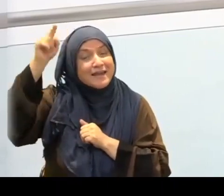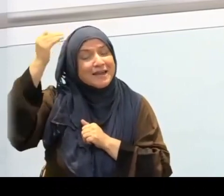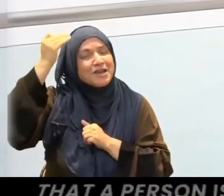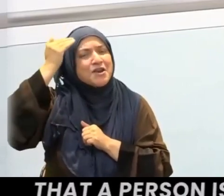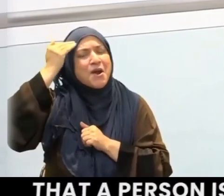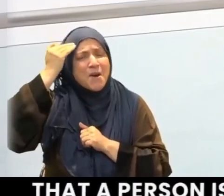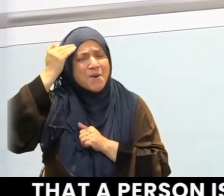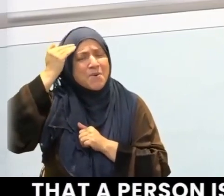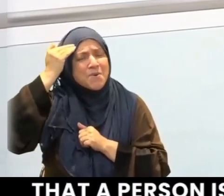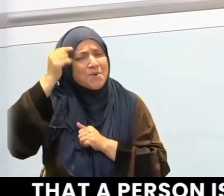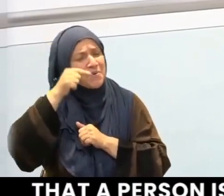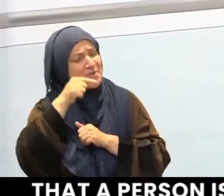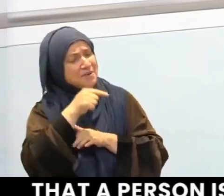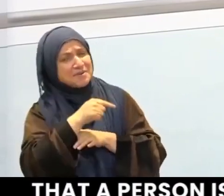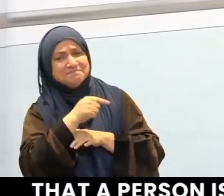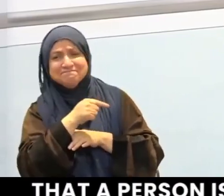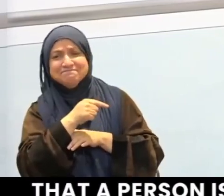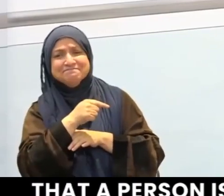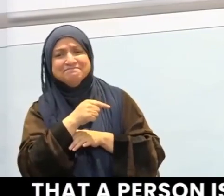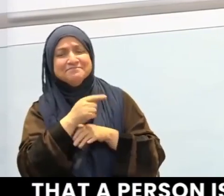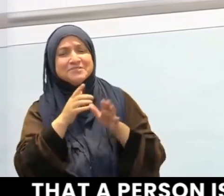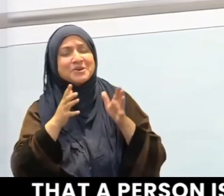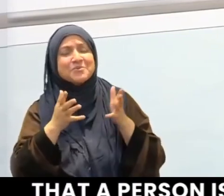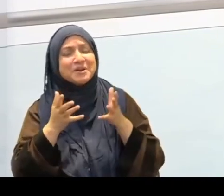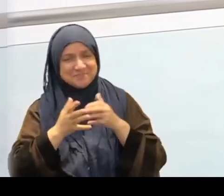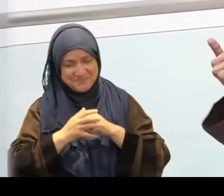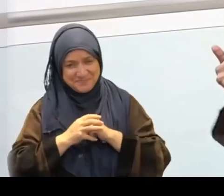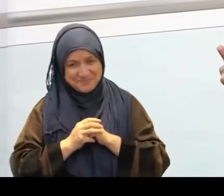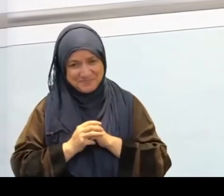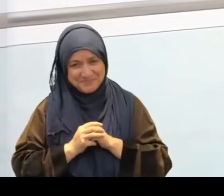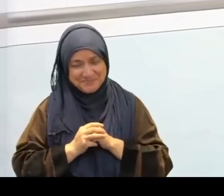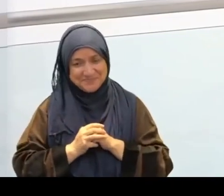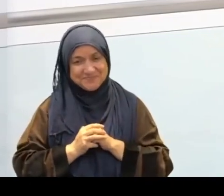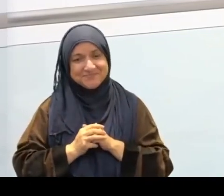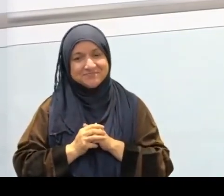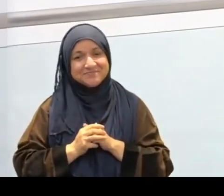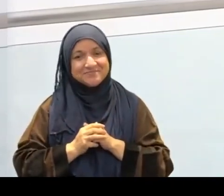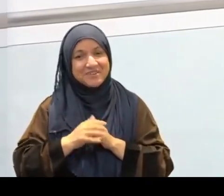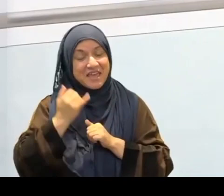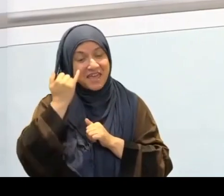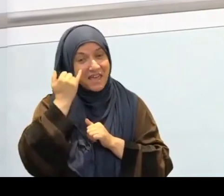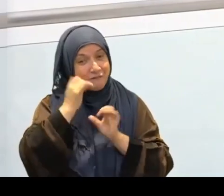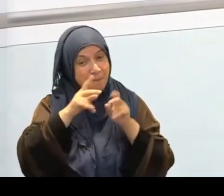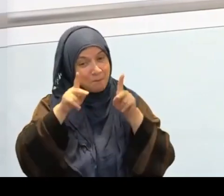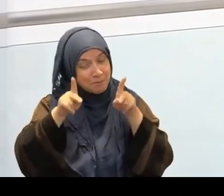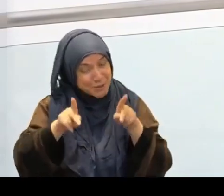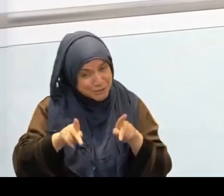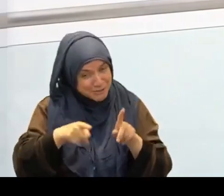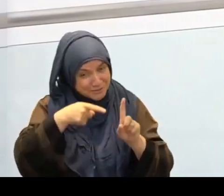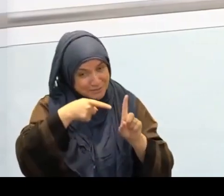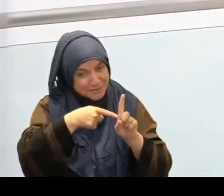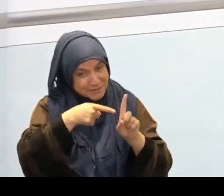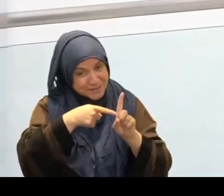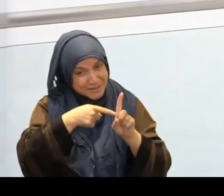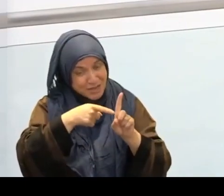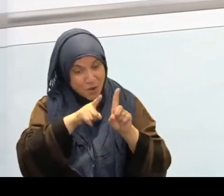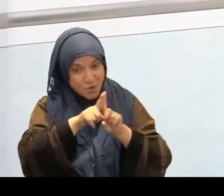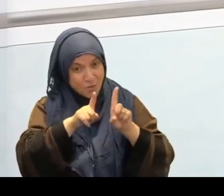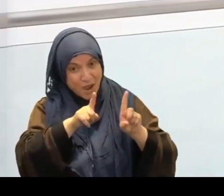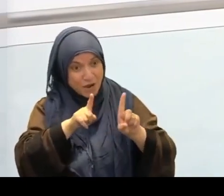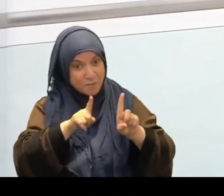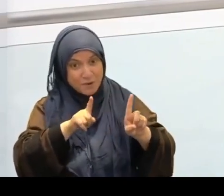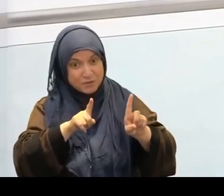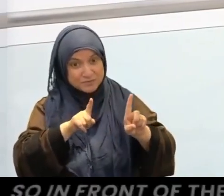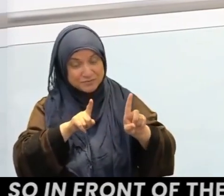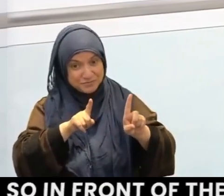that was? That a person is looking at you and you lower your gaze, as soon as they walk by, you look, because they no longer can